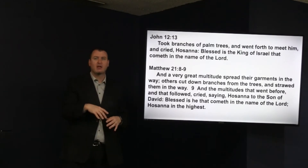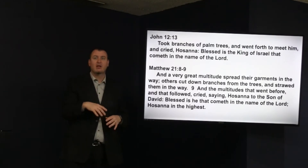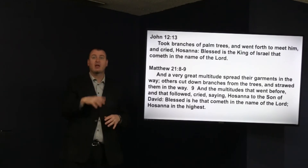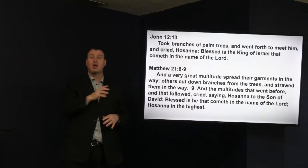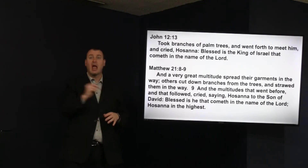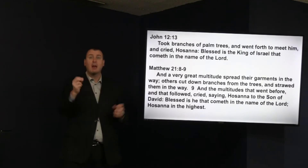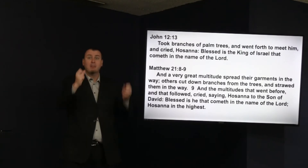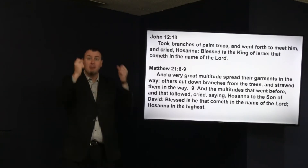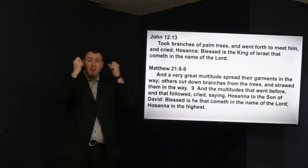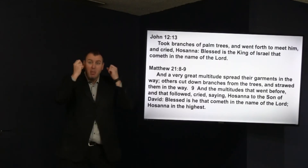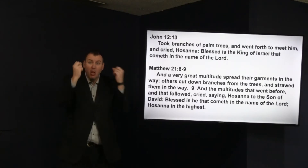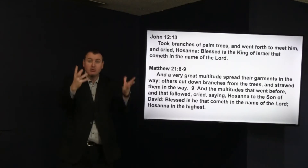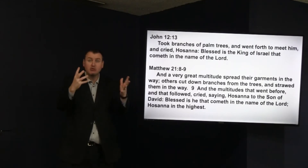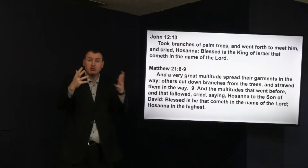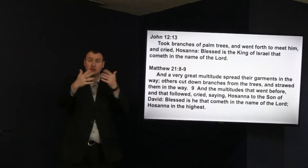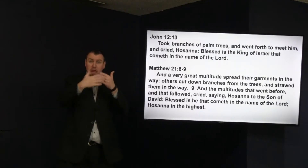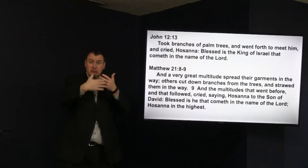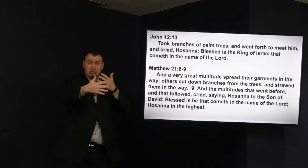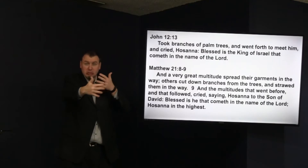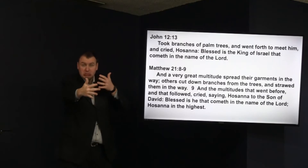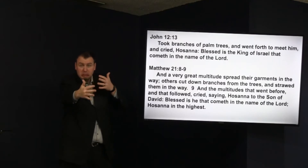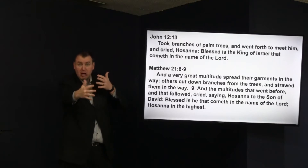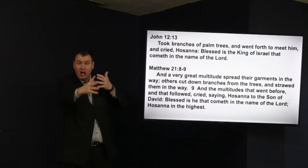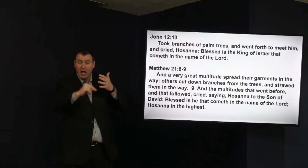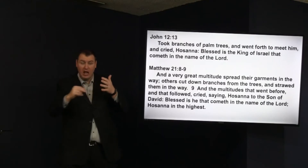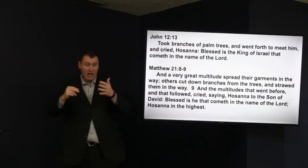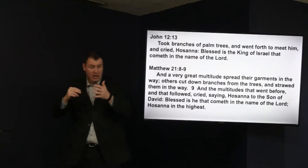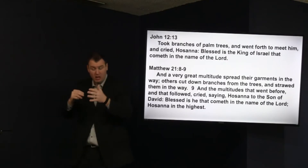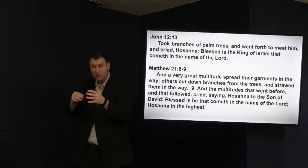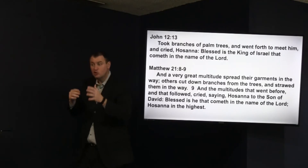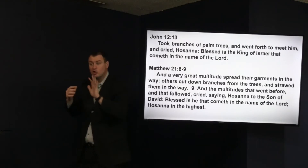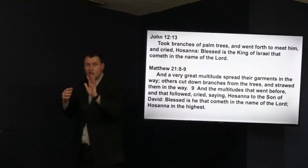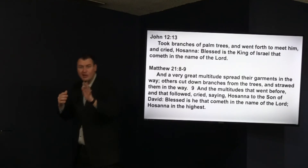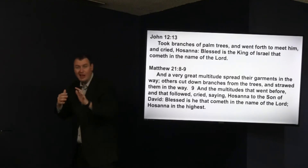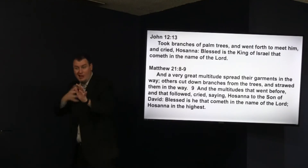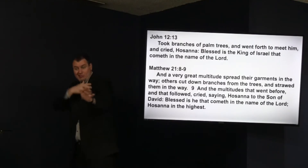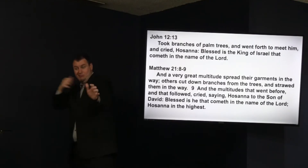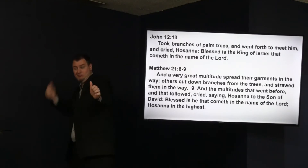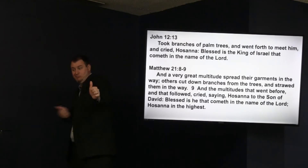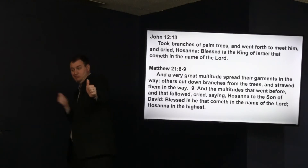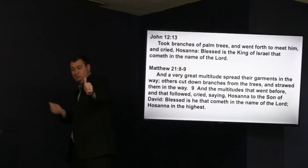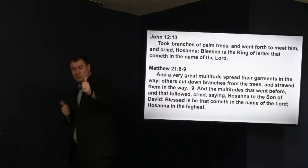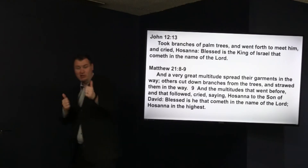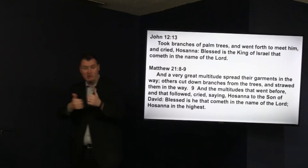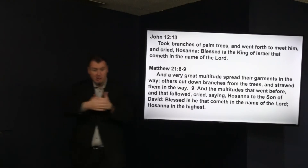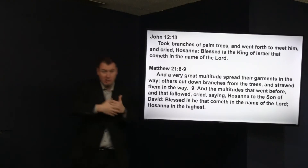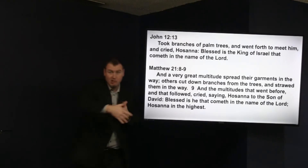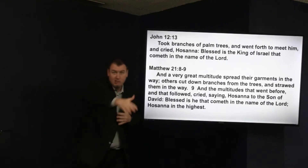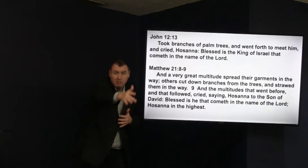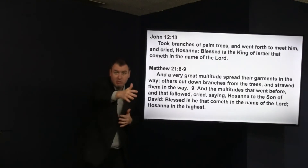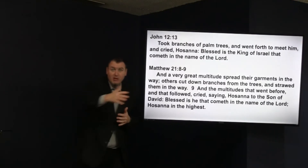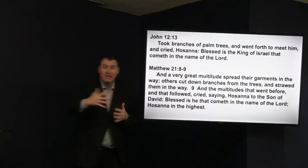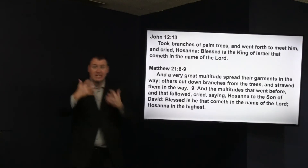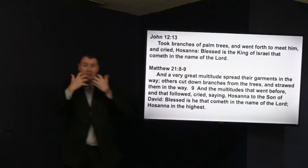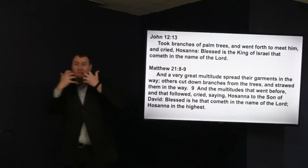the way. Verse 9, and the multitudes that went before and then followed